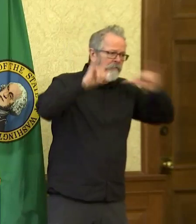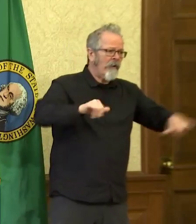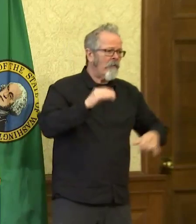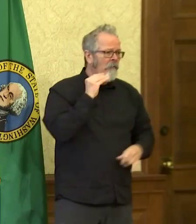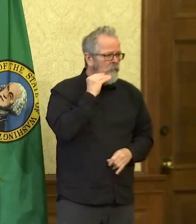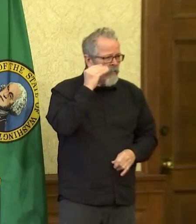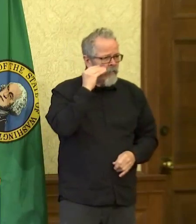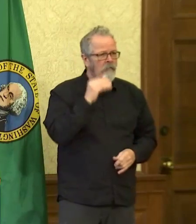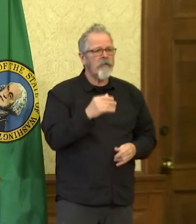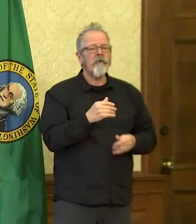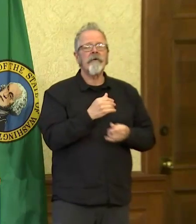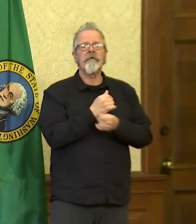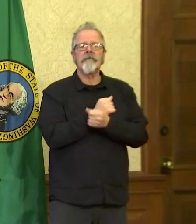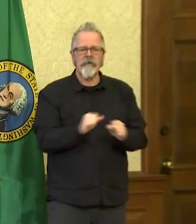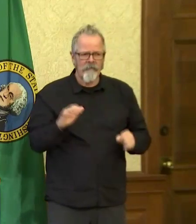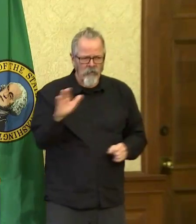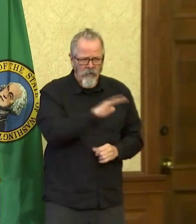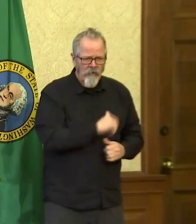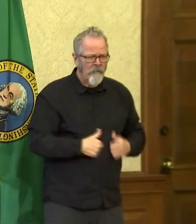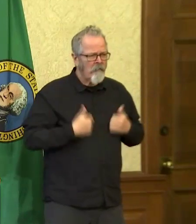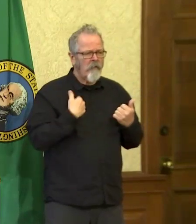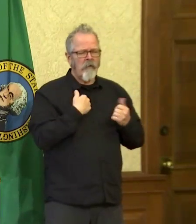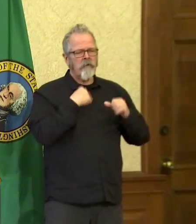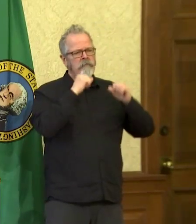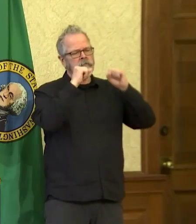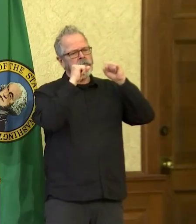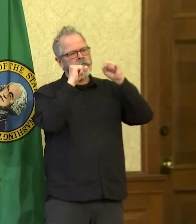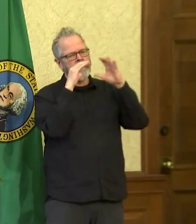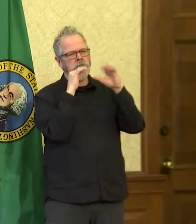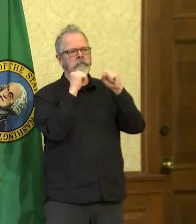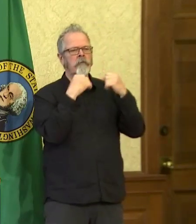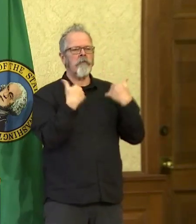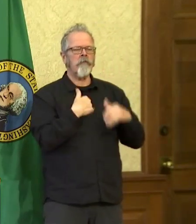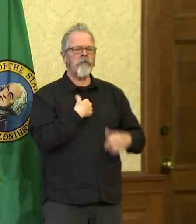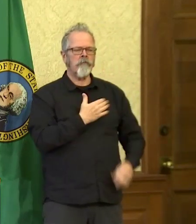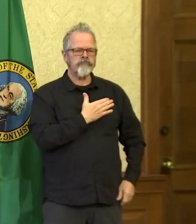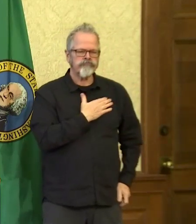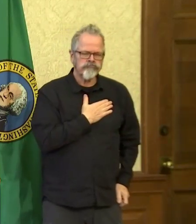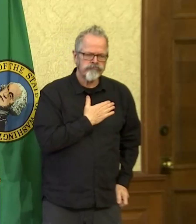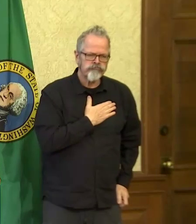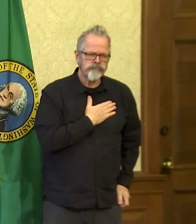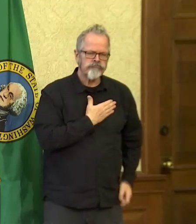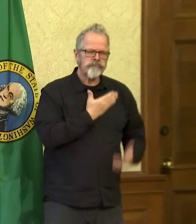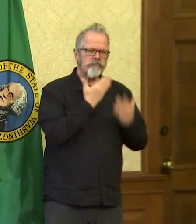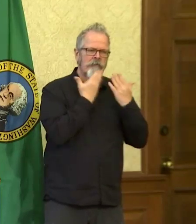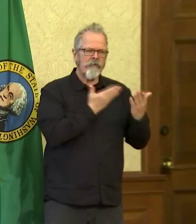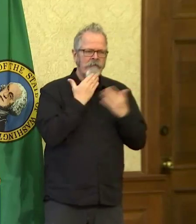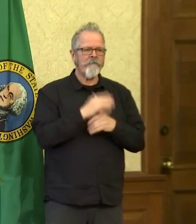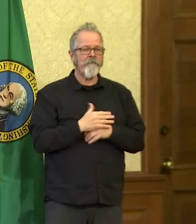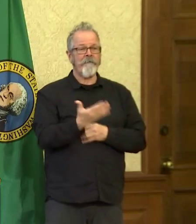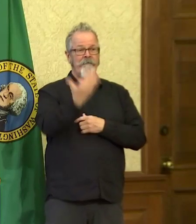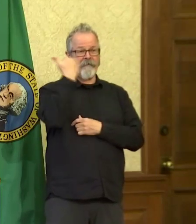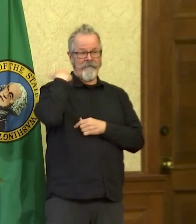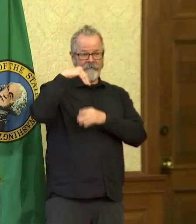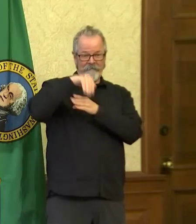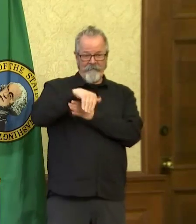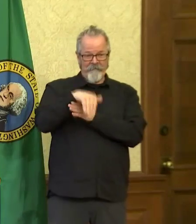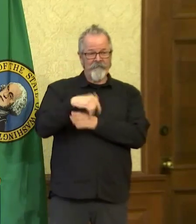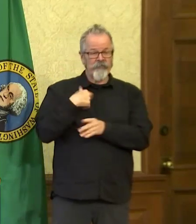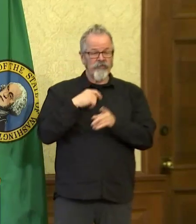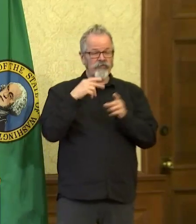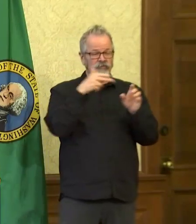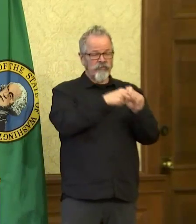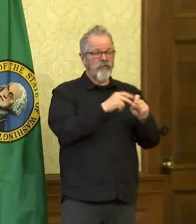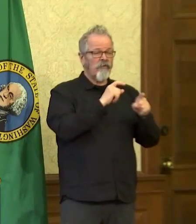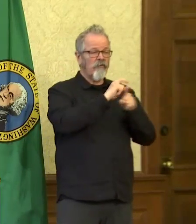was on a call last night with some business leaders from around the country, and this one woman said, you know,